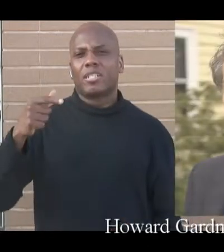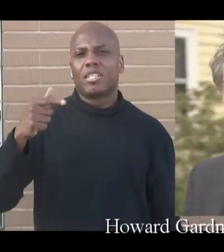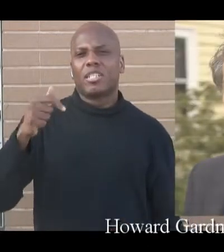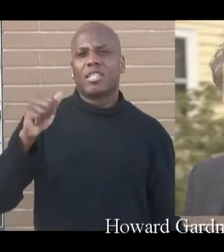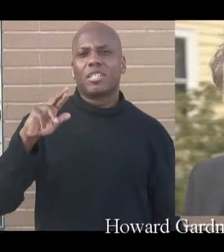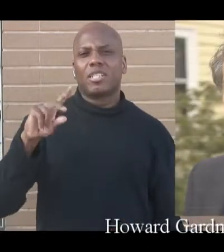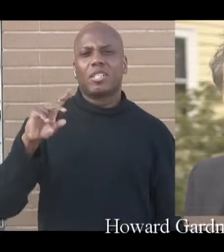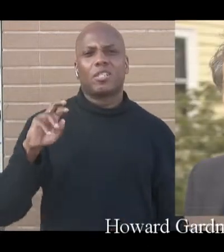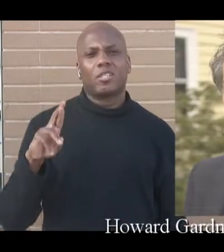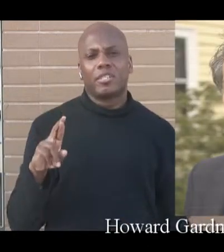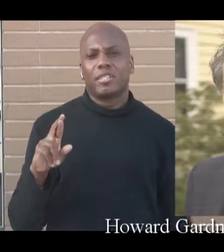Howard Gardner's